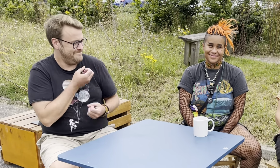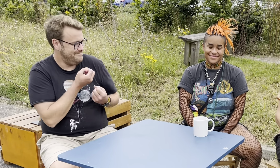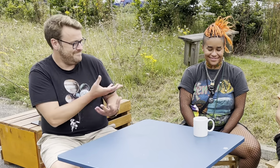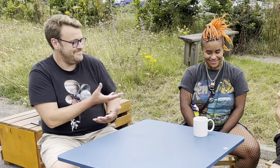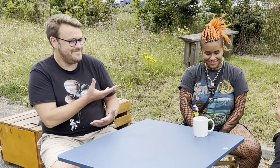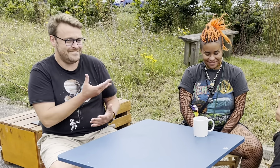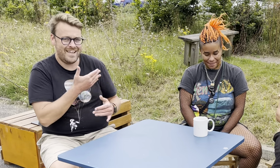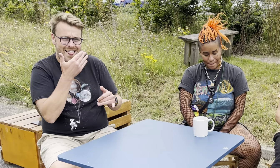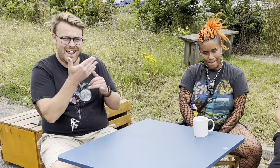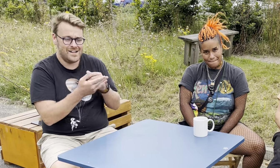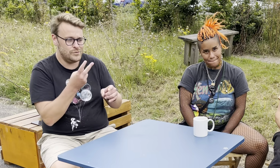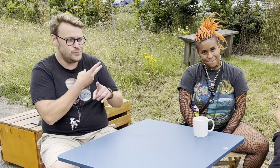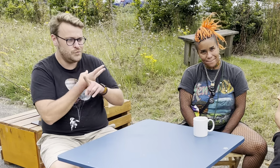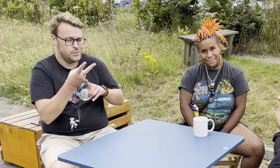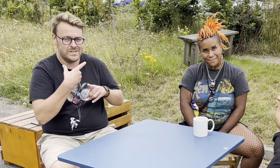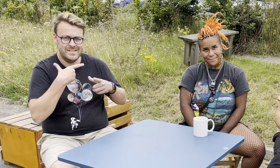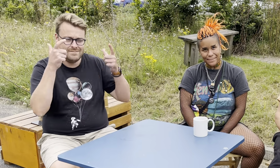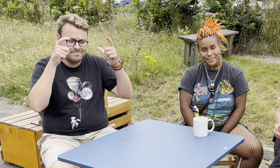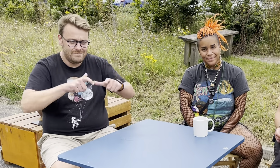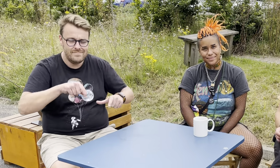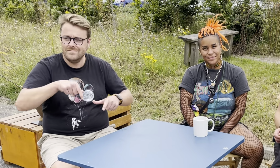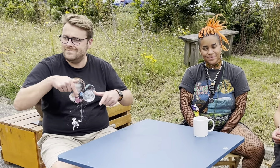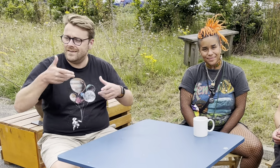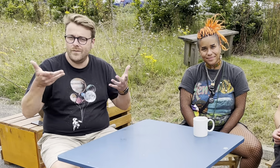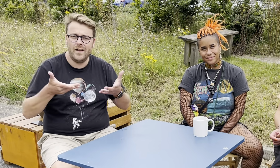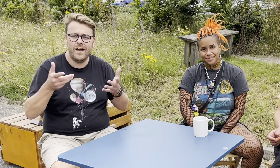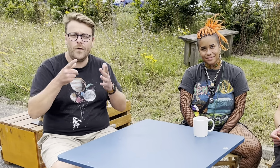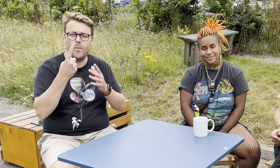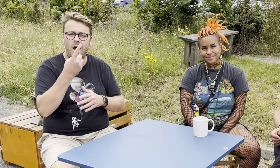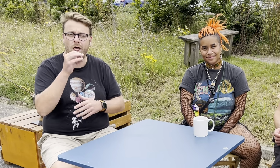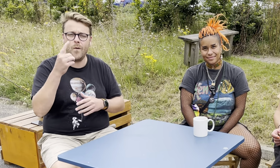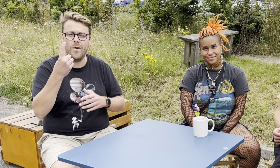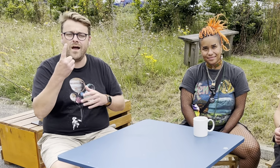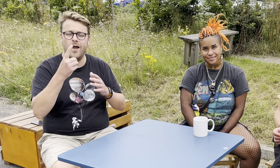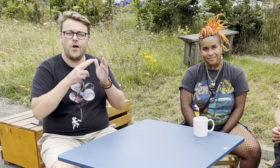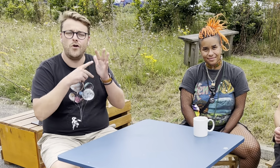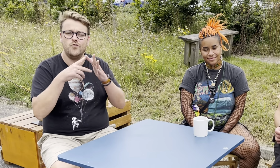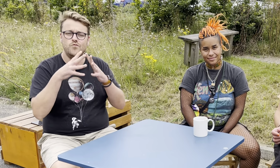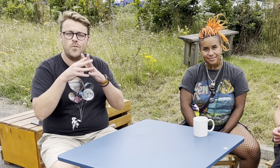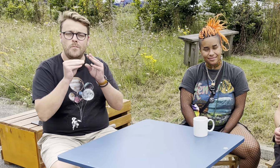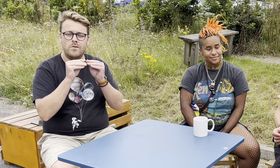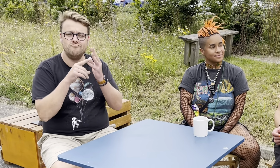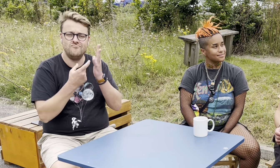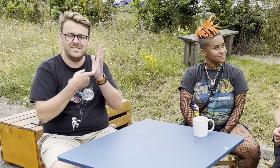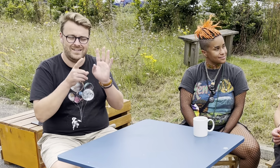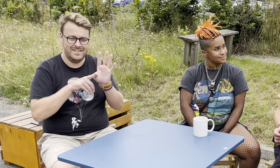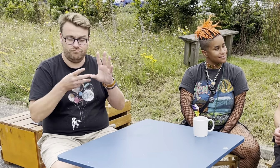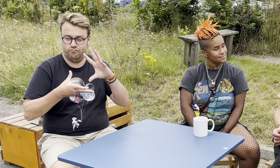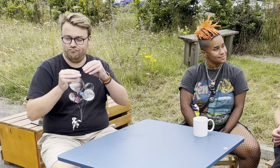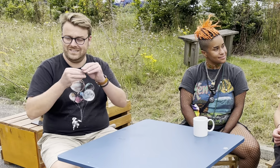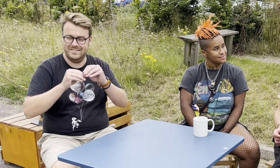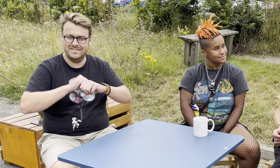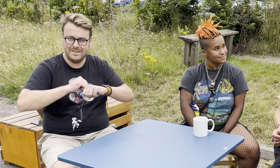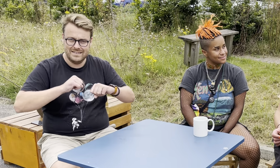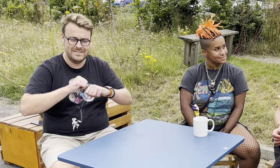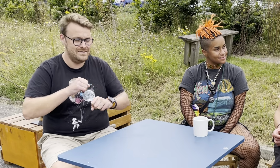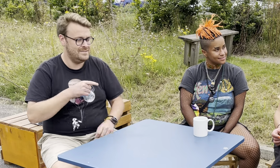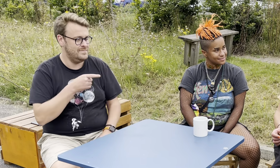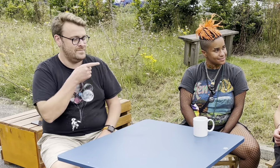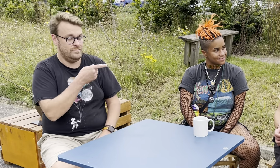2-week residency at 101 Creation Space in Newbury. You kindly gave us our first film as we started this process. Subira,